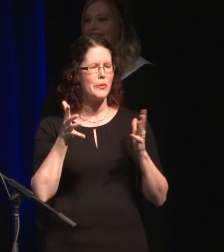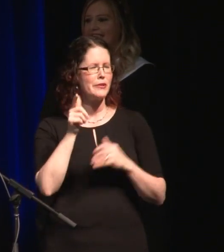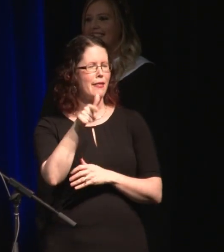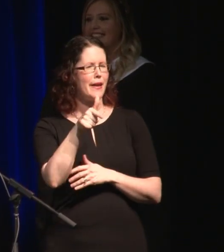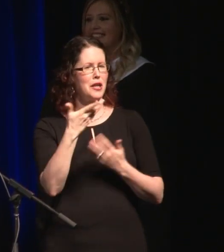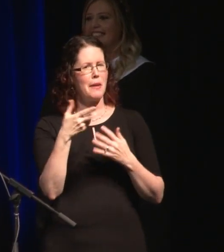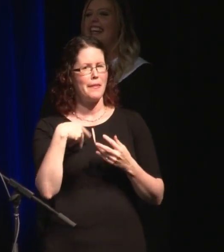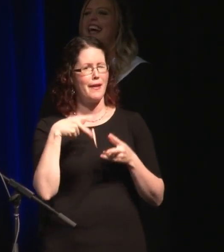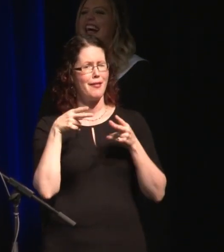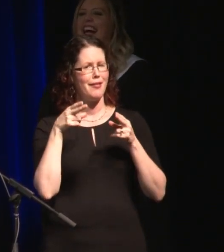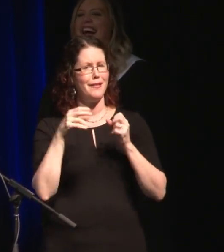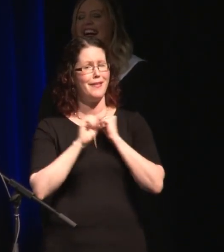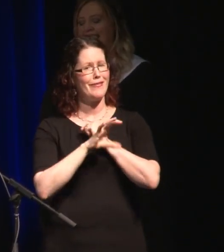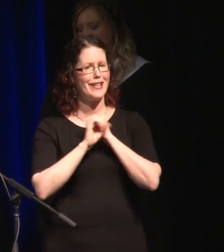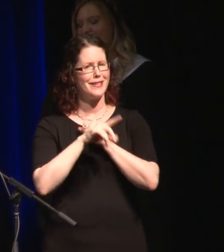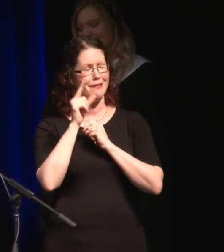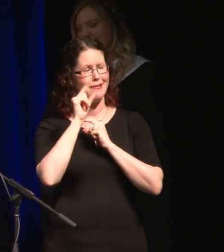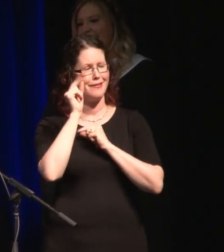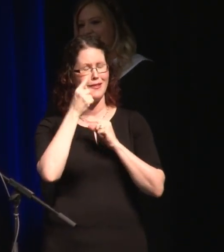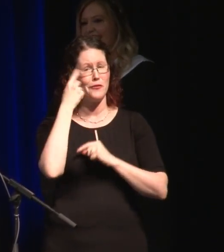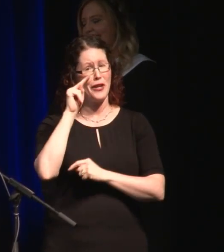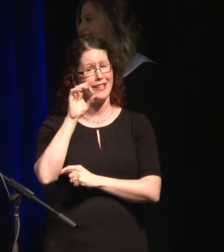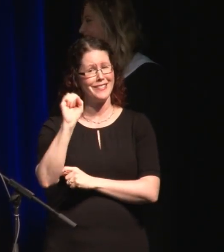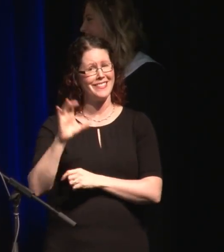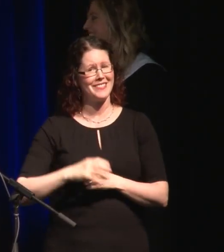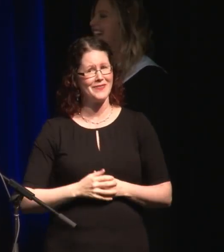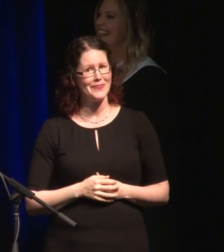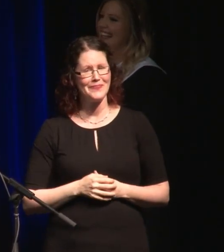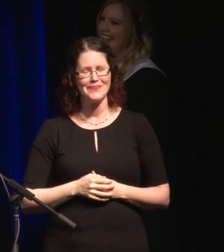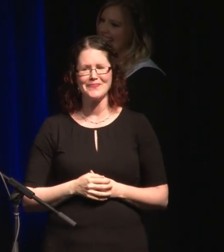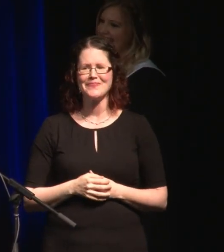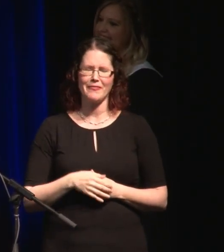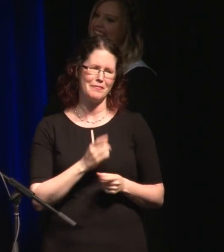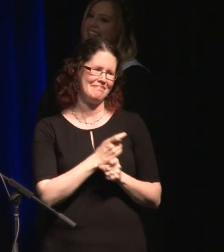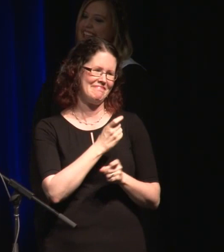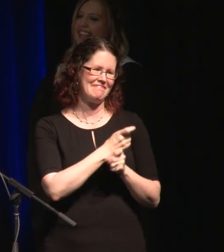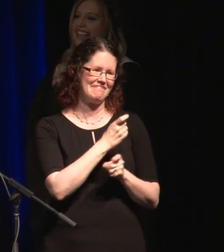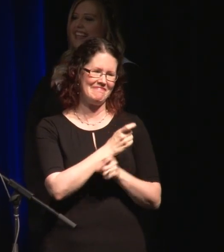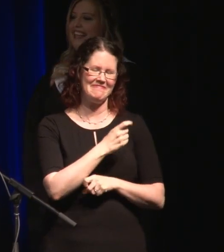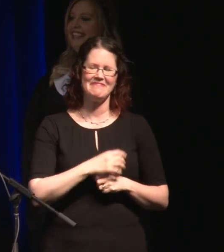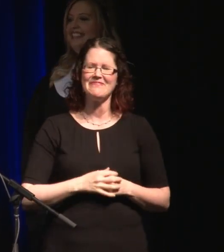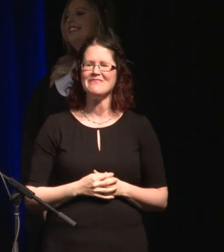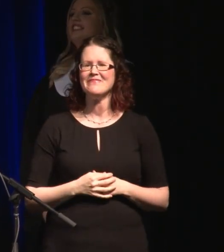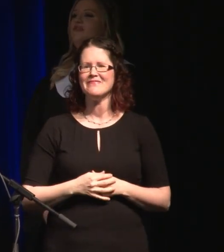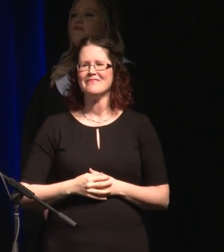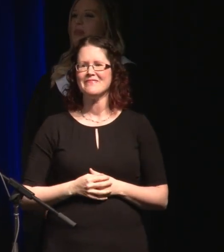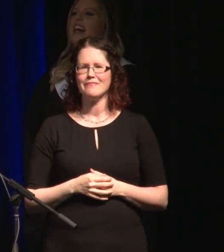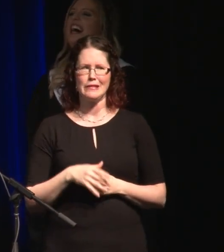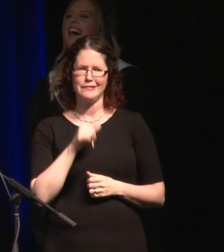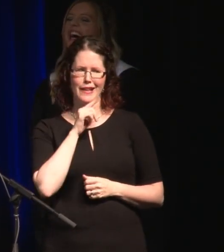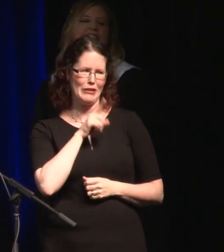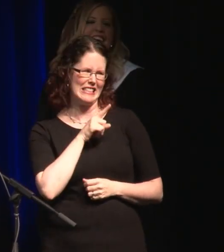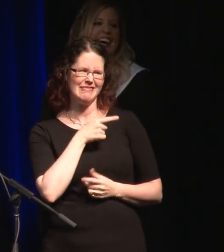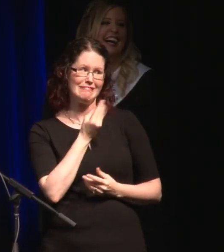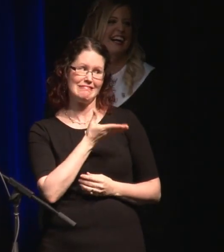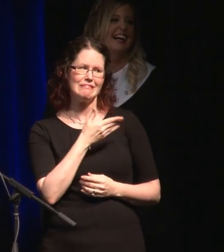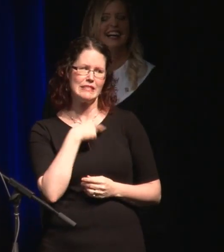some cuts in advertising rates for NSCC. Just kidding. Not really.